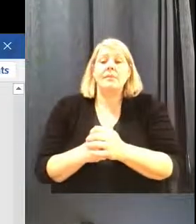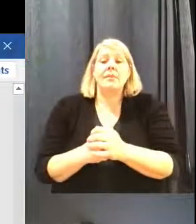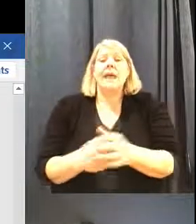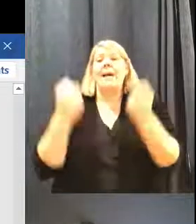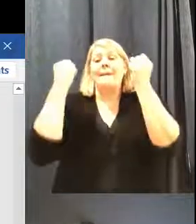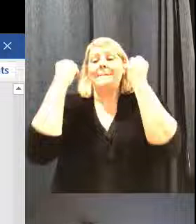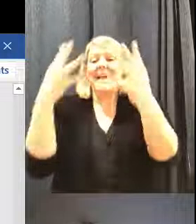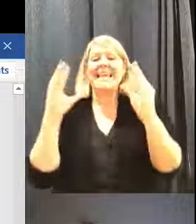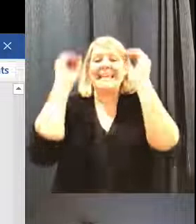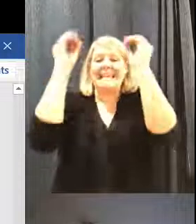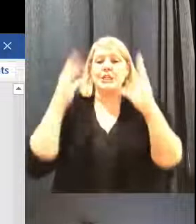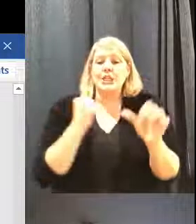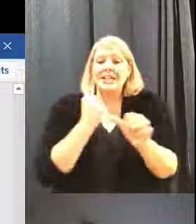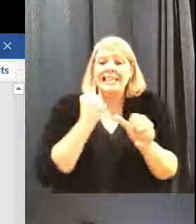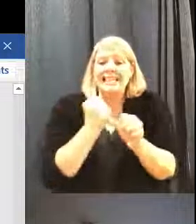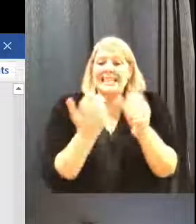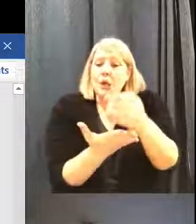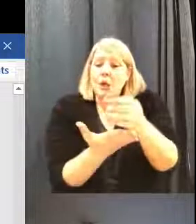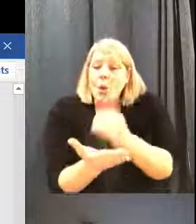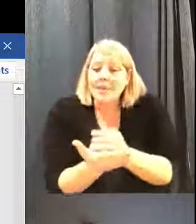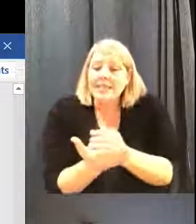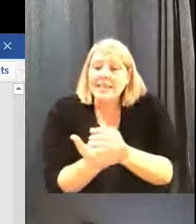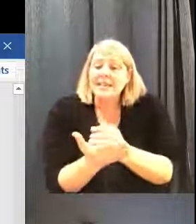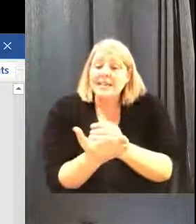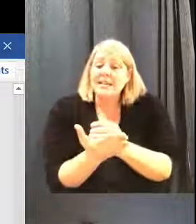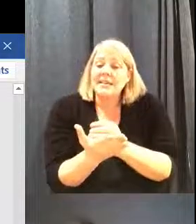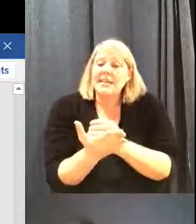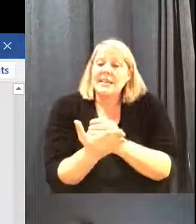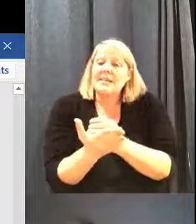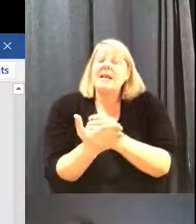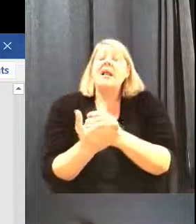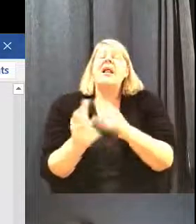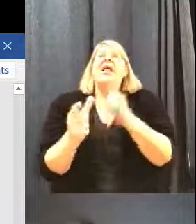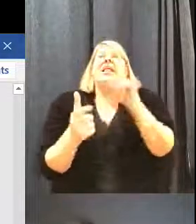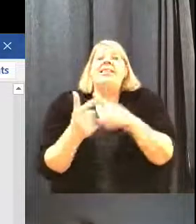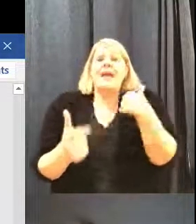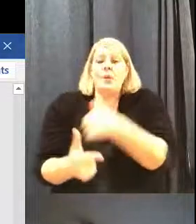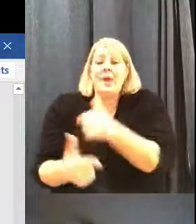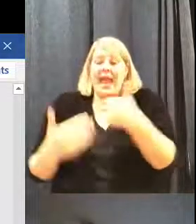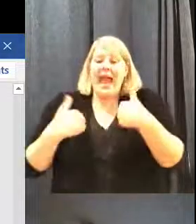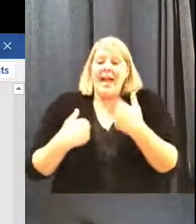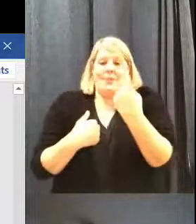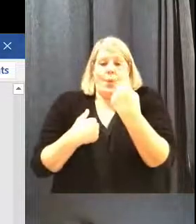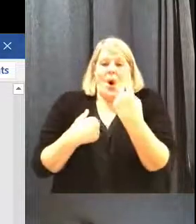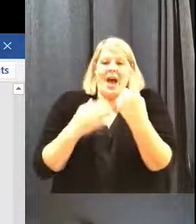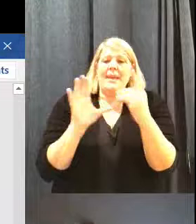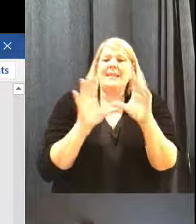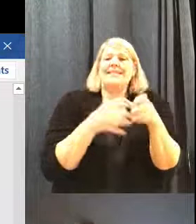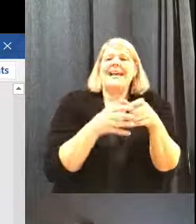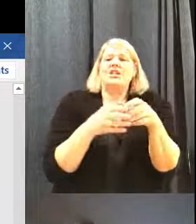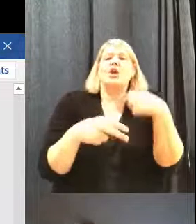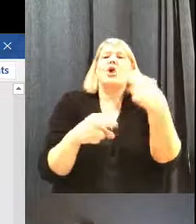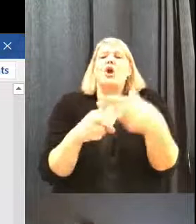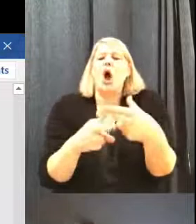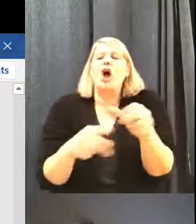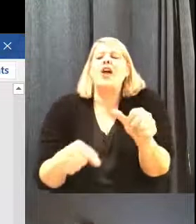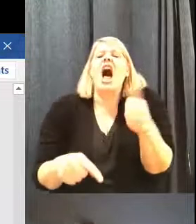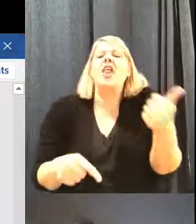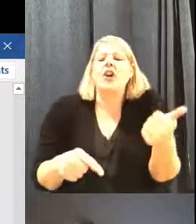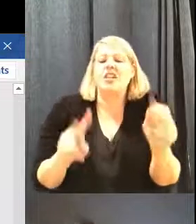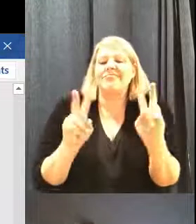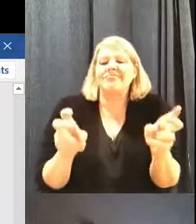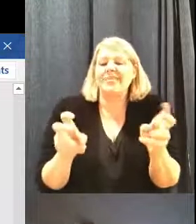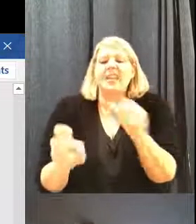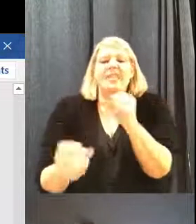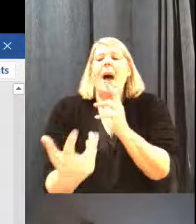courses. And that's that last section. And then we have like a section of other courses that didn't fit into the other topic